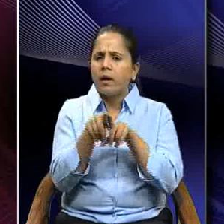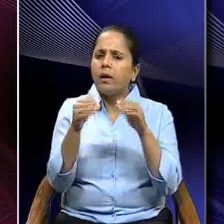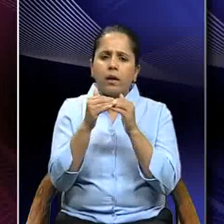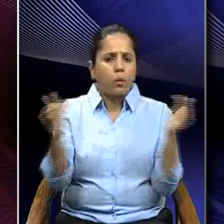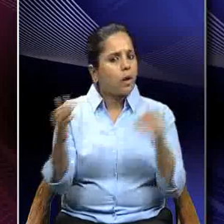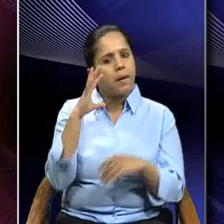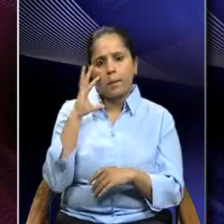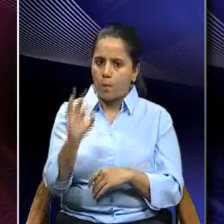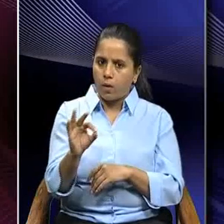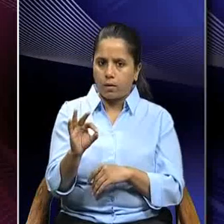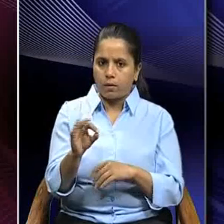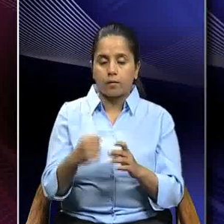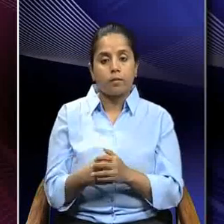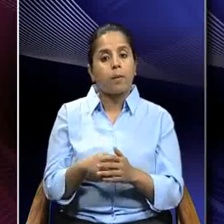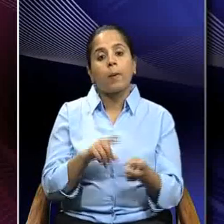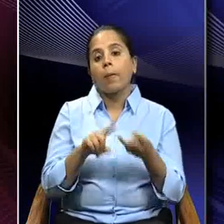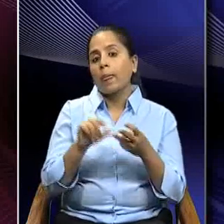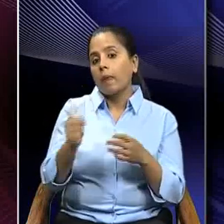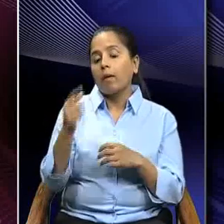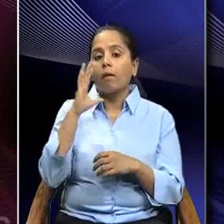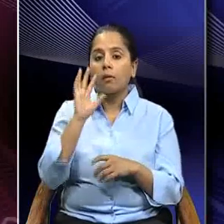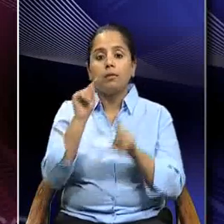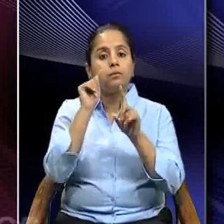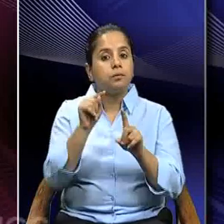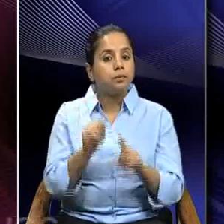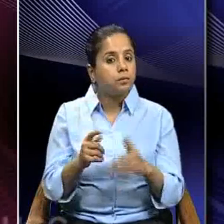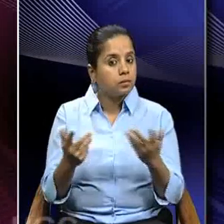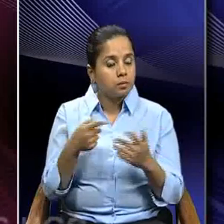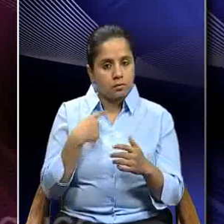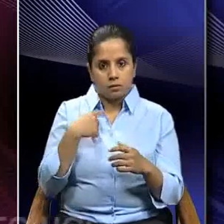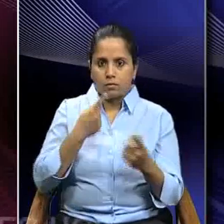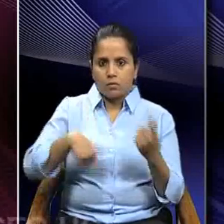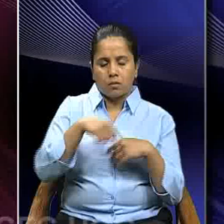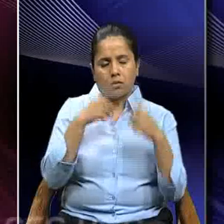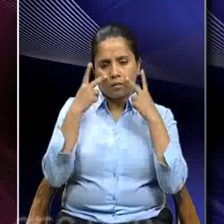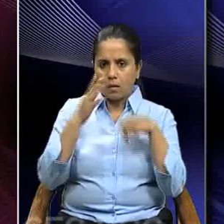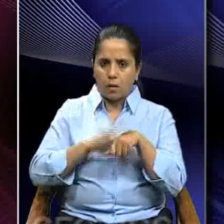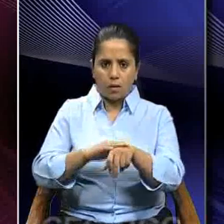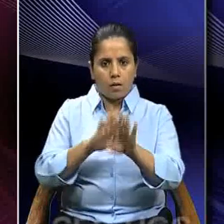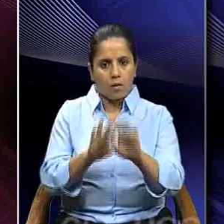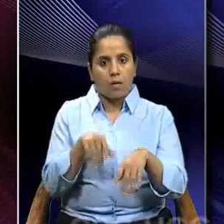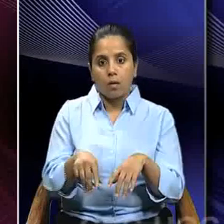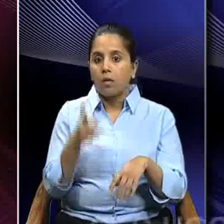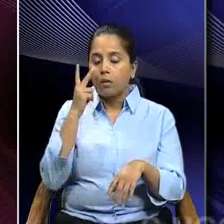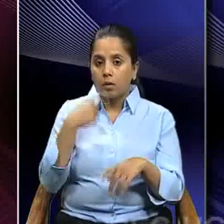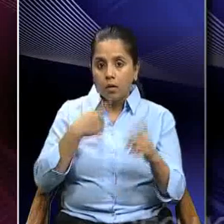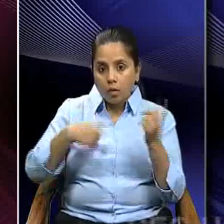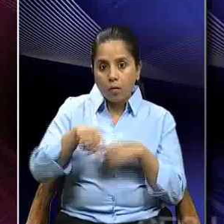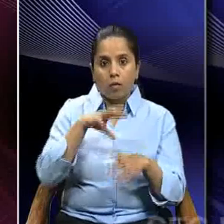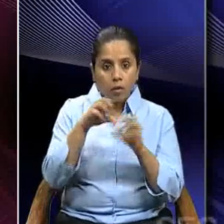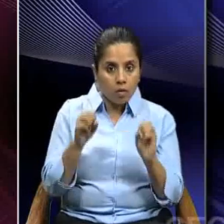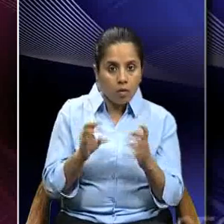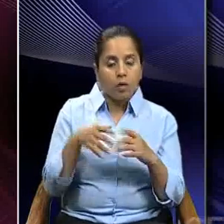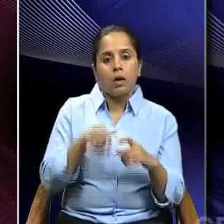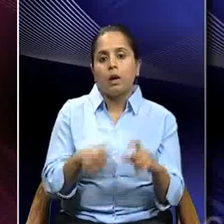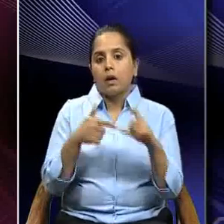important. Another important aspect comes here in front of us as an implication of Eastern awakening